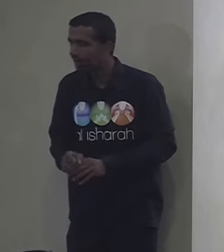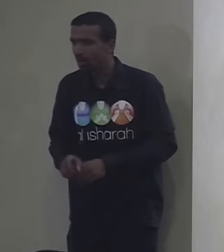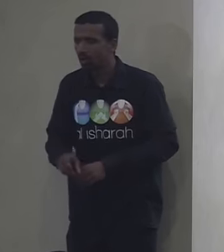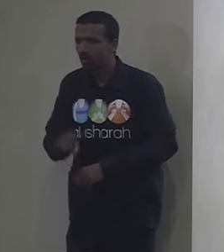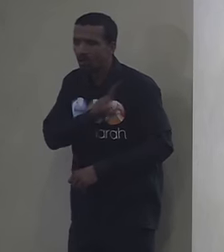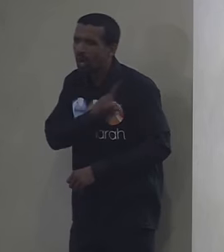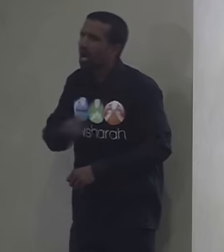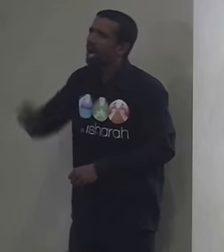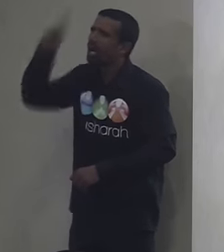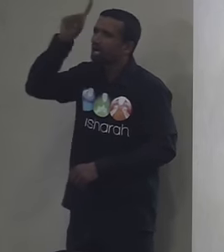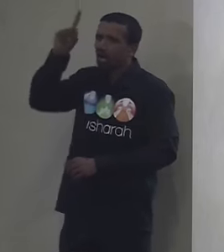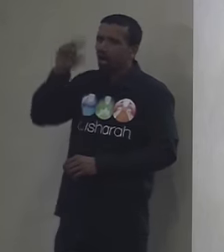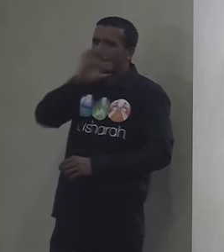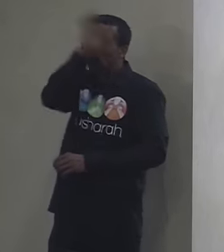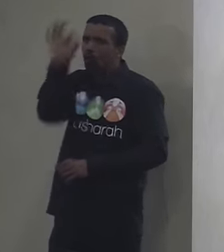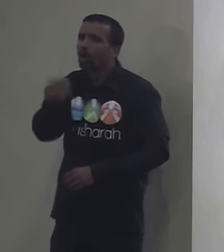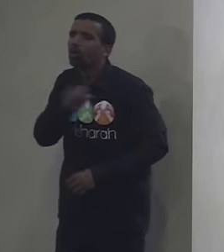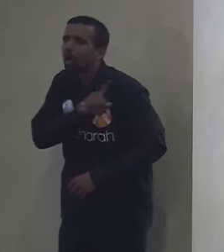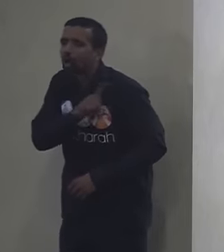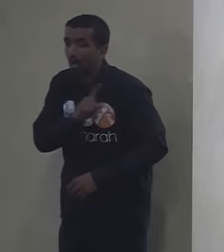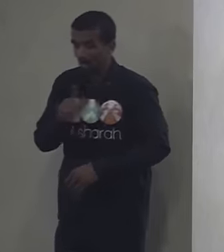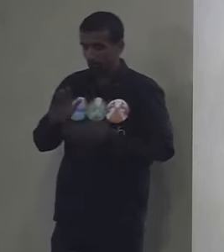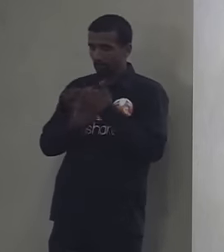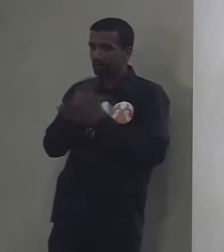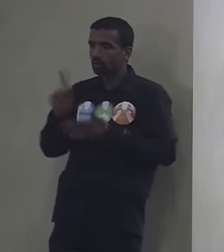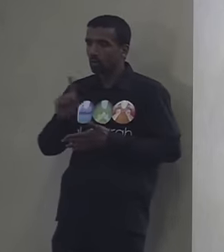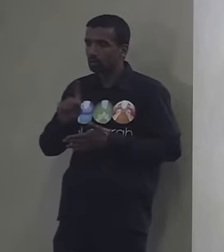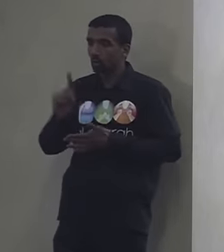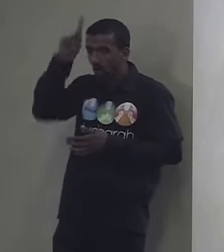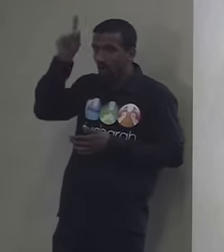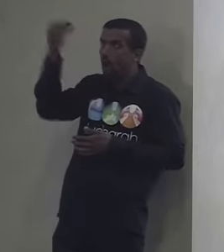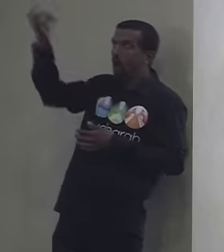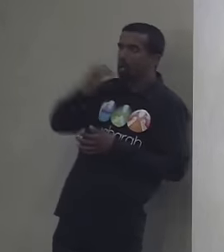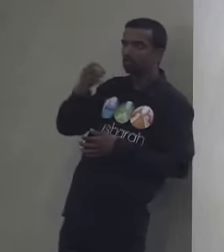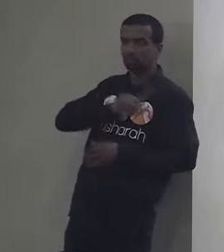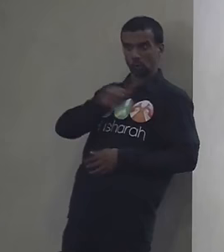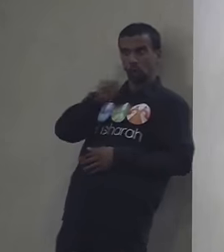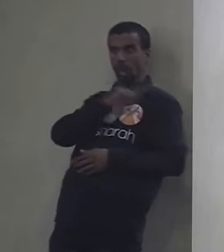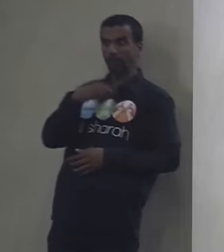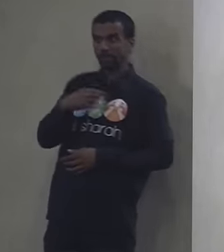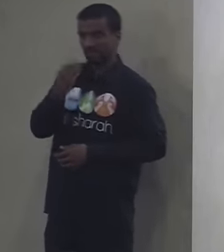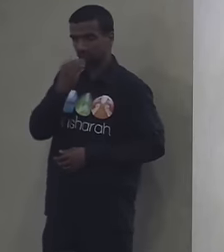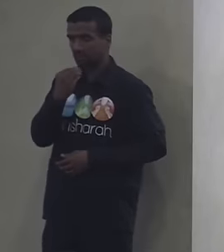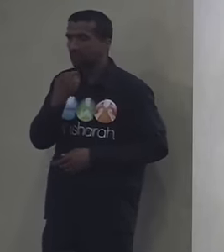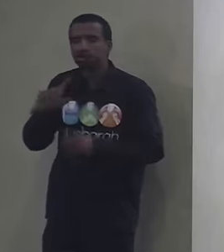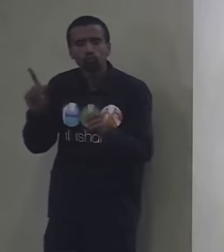how appreciative they were. We have to be appreciative, especially about food.